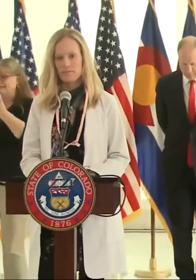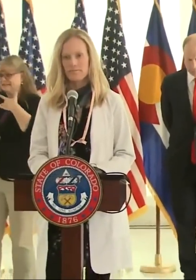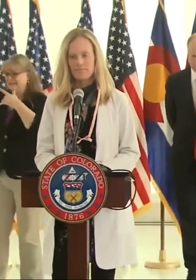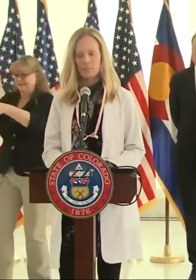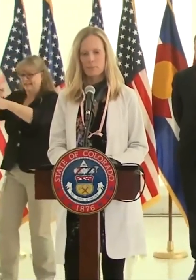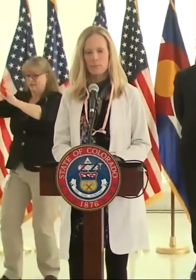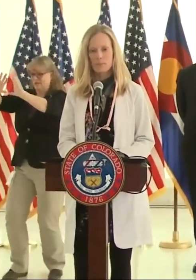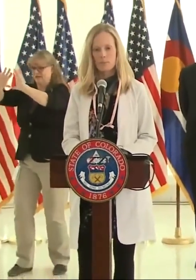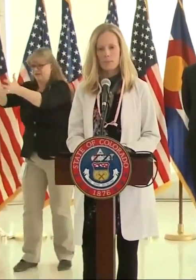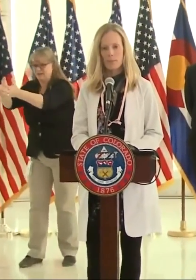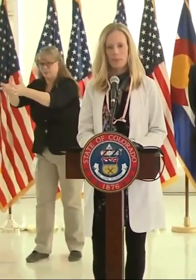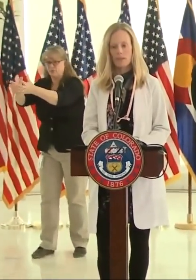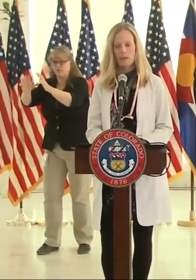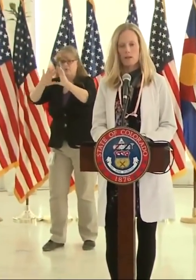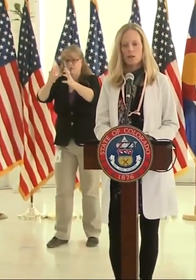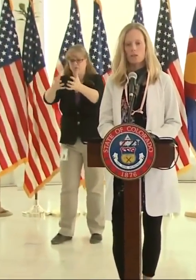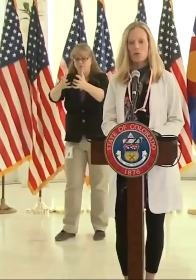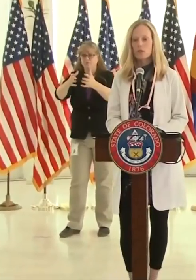strategies.